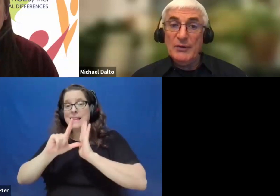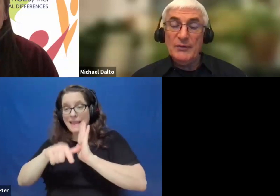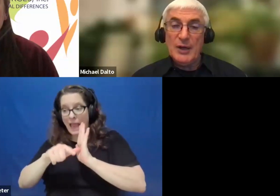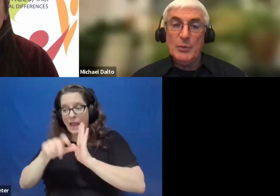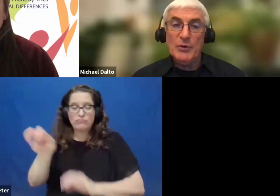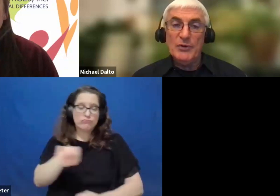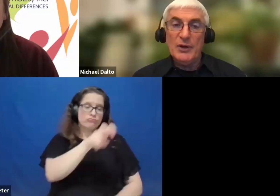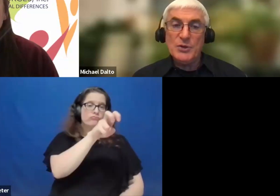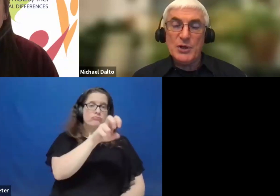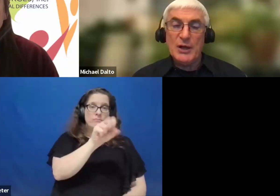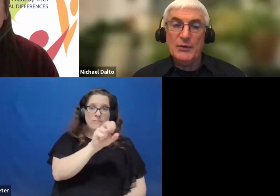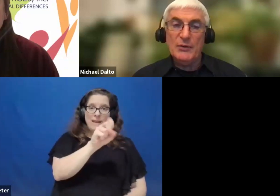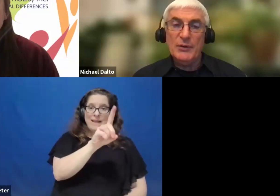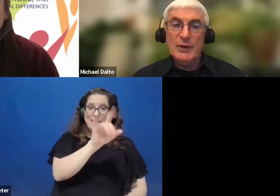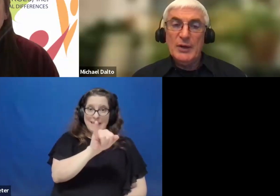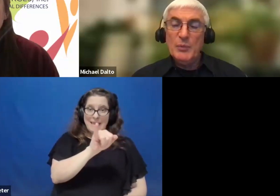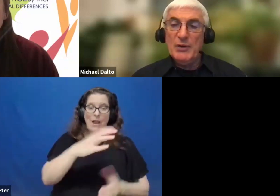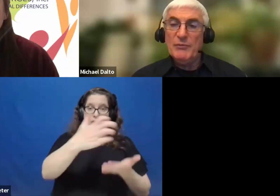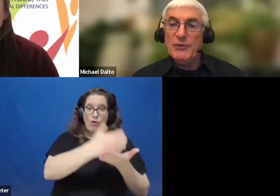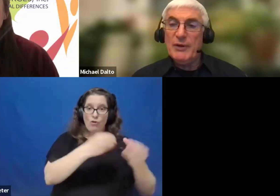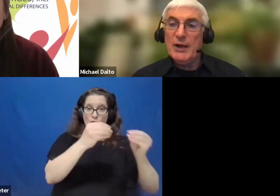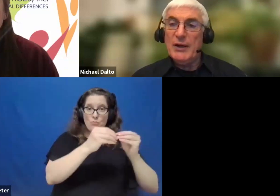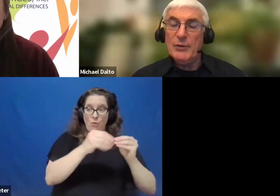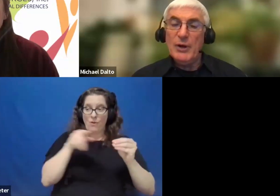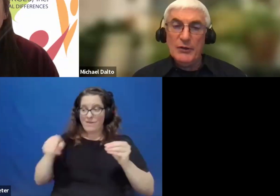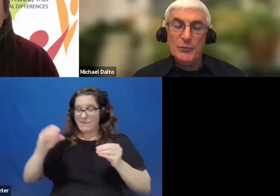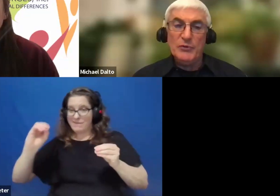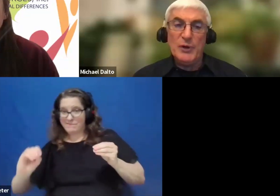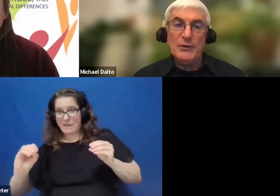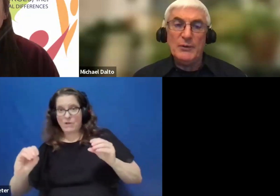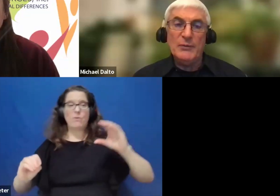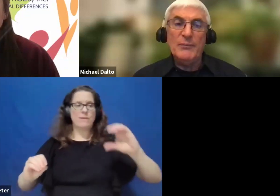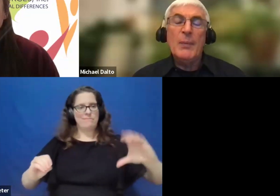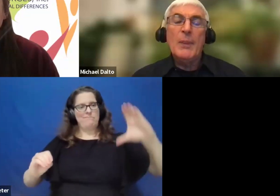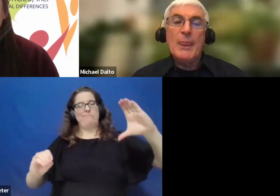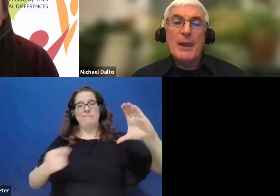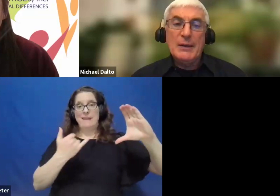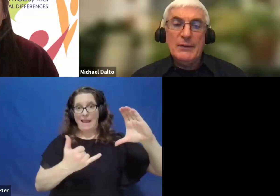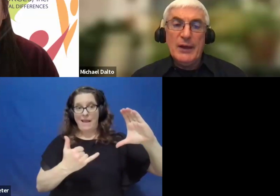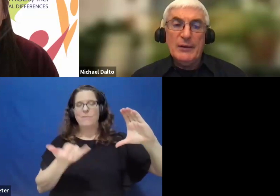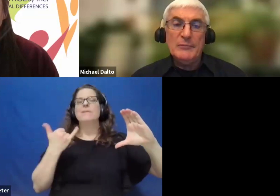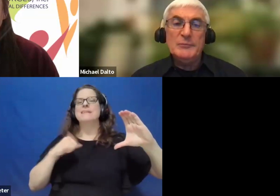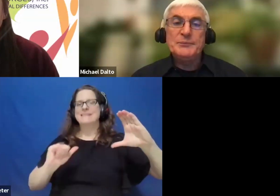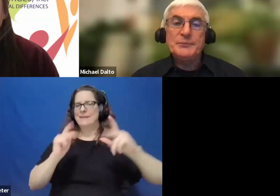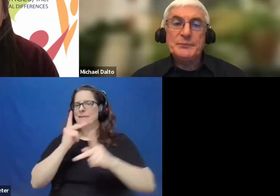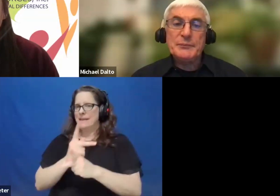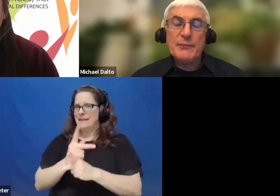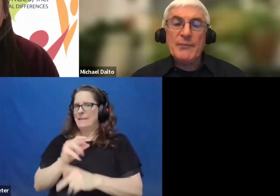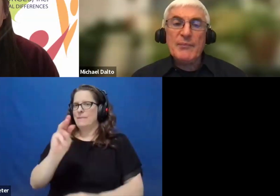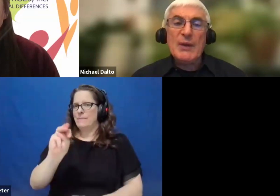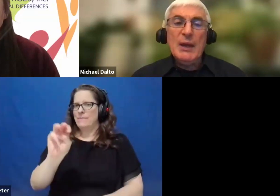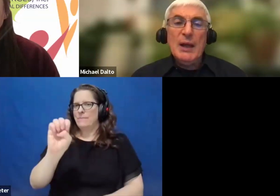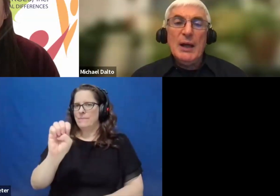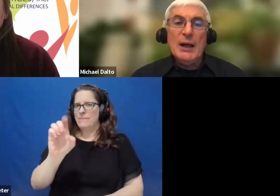or the disabled adult child benefit on your husband's record, then